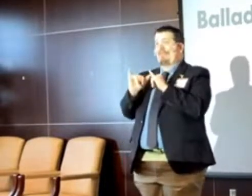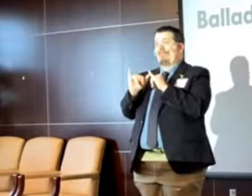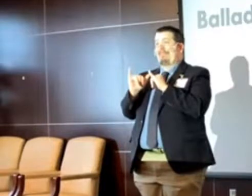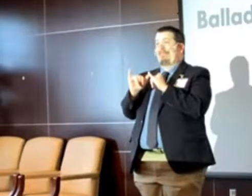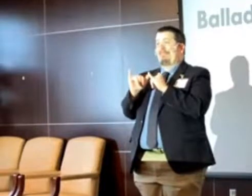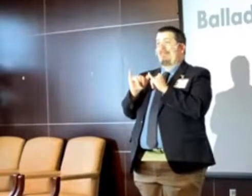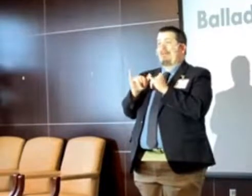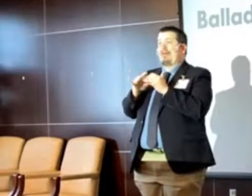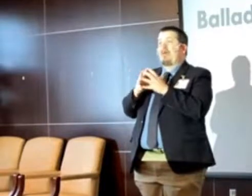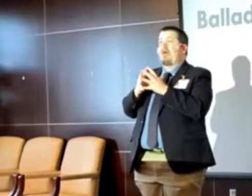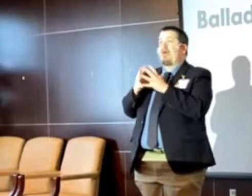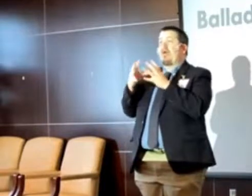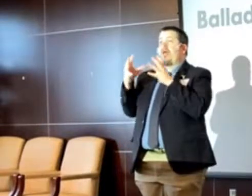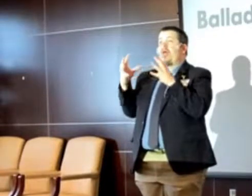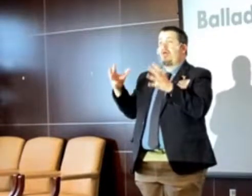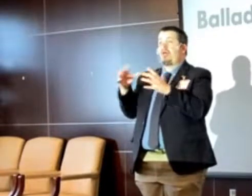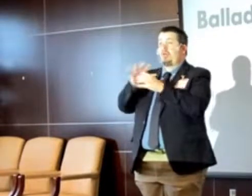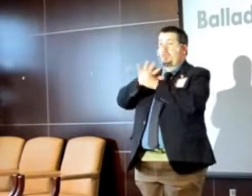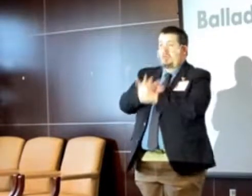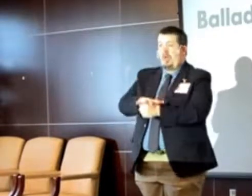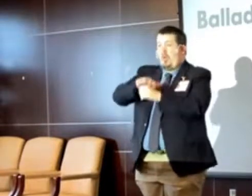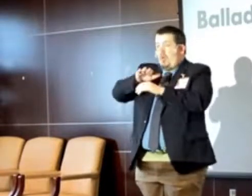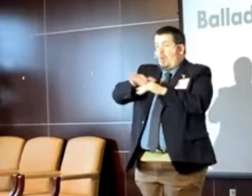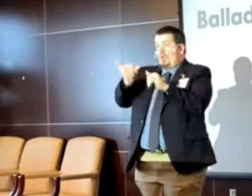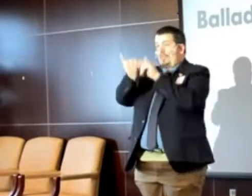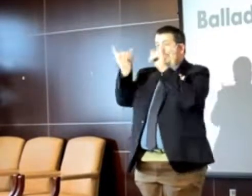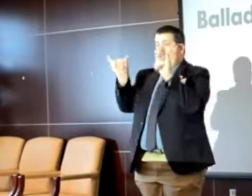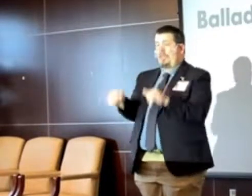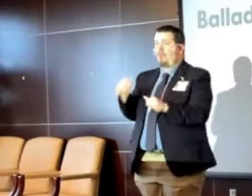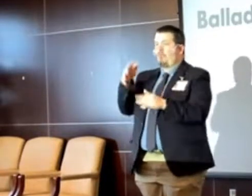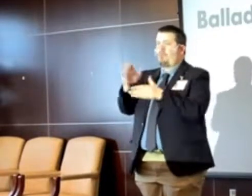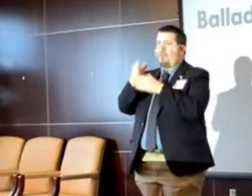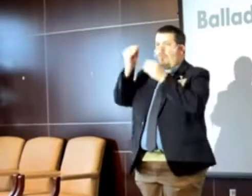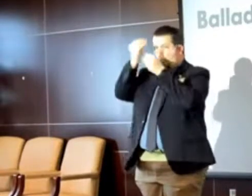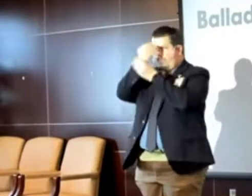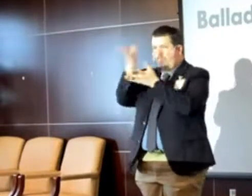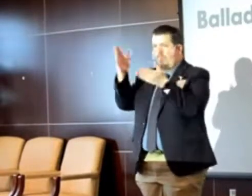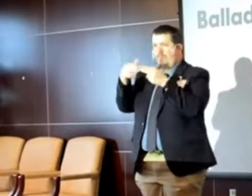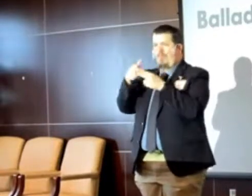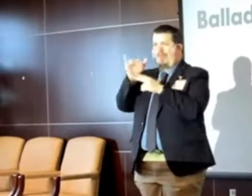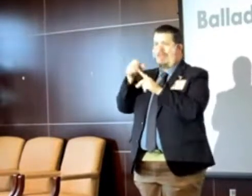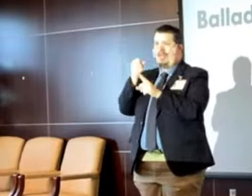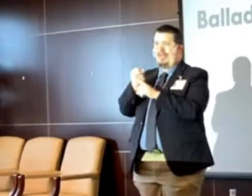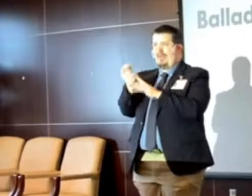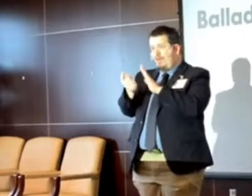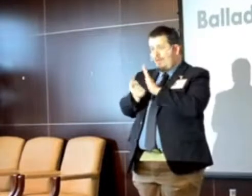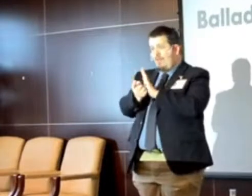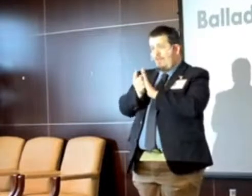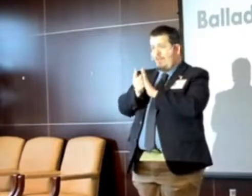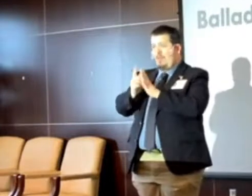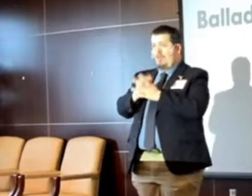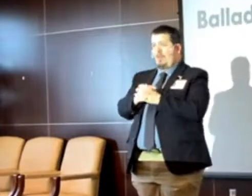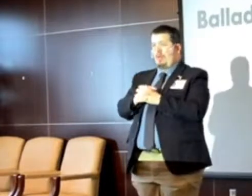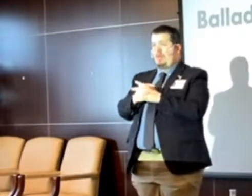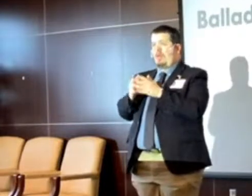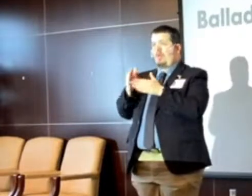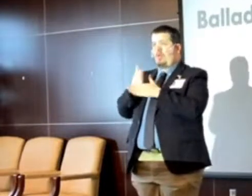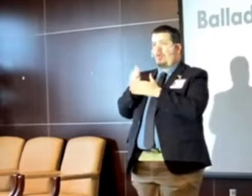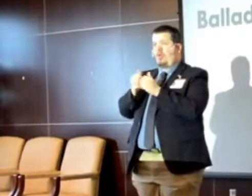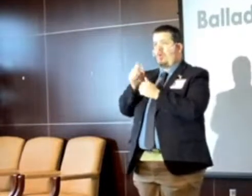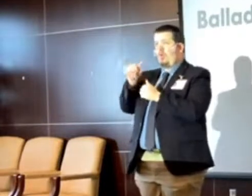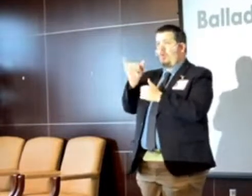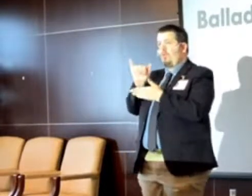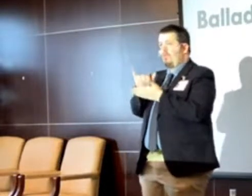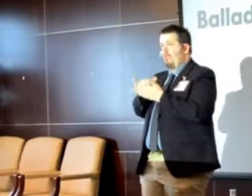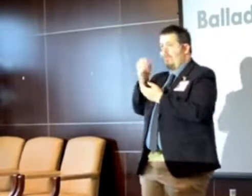put a very large strain on our system, and we'll be sharing more information about that impact in just a moment. So let me go ahead and share with you